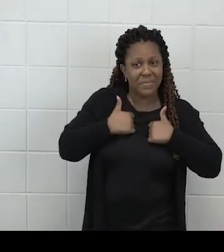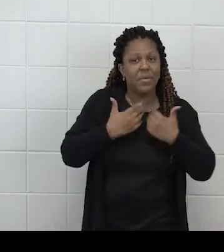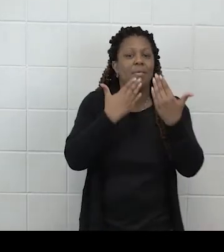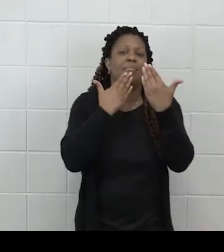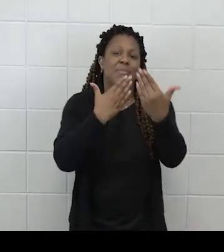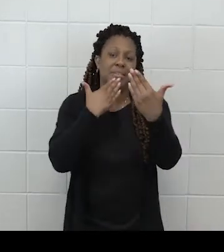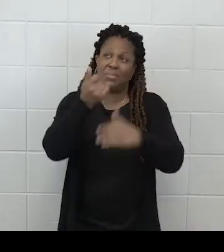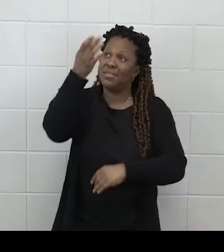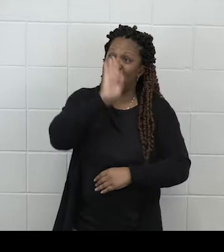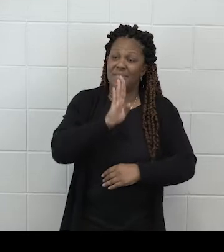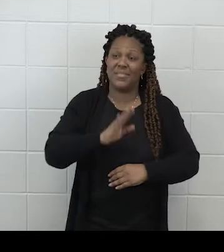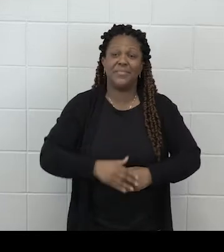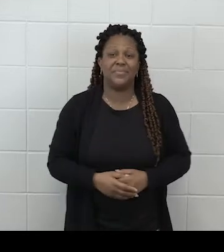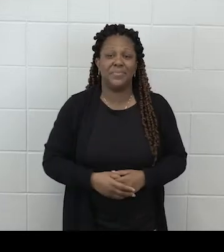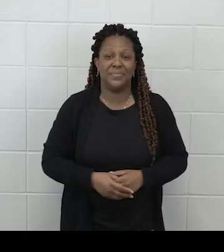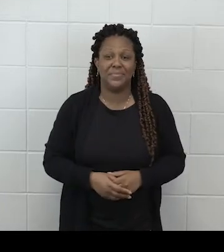God.